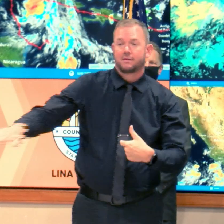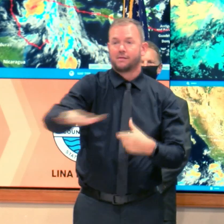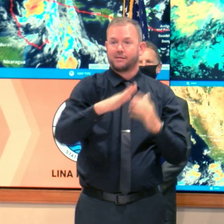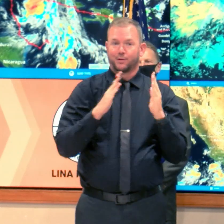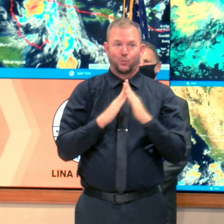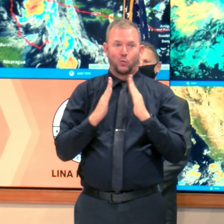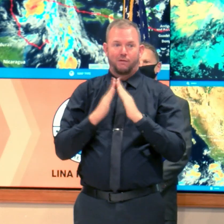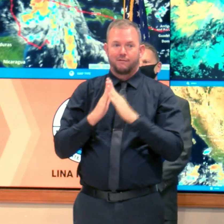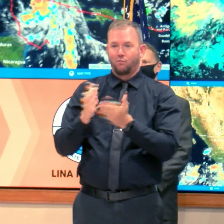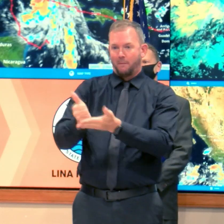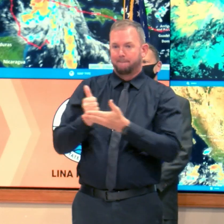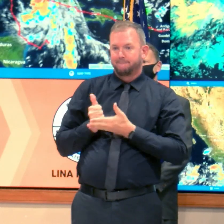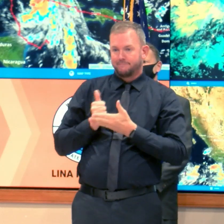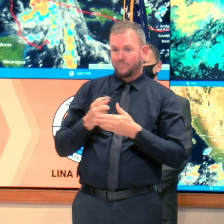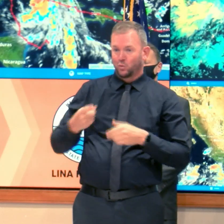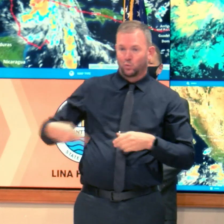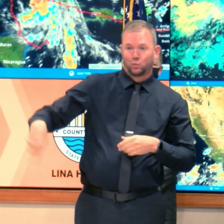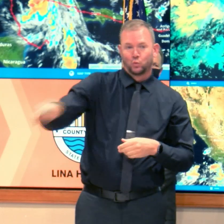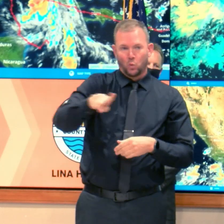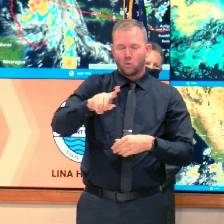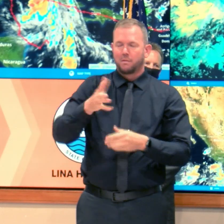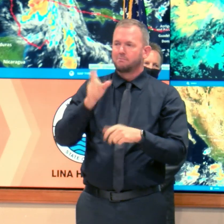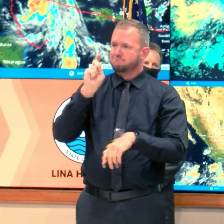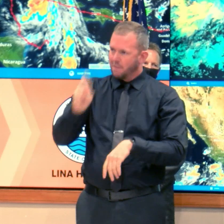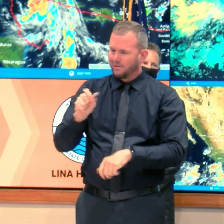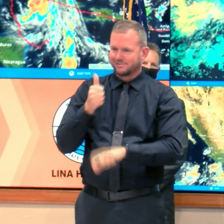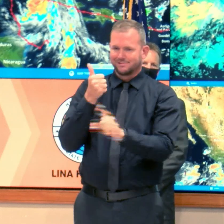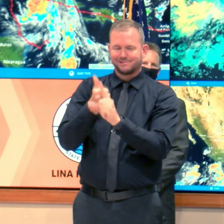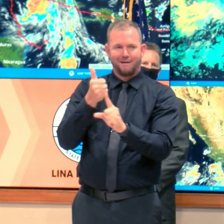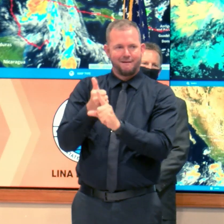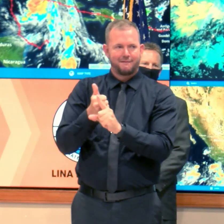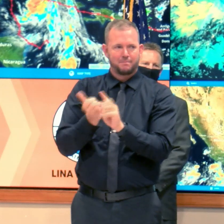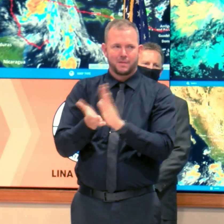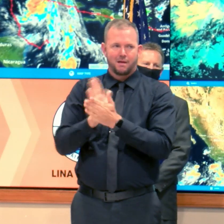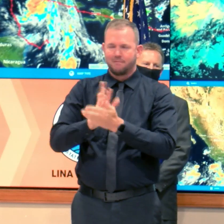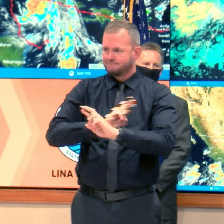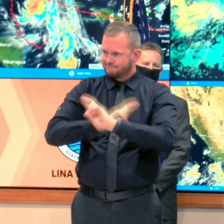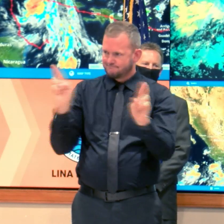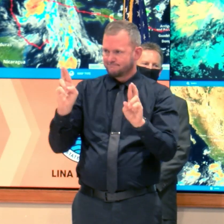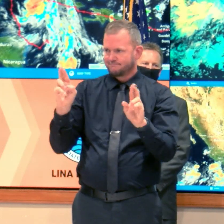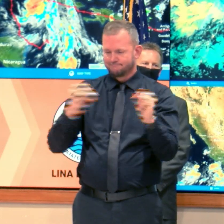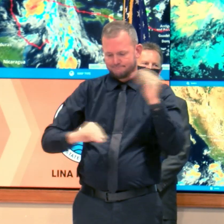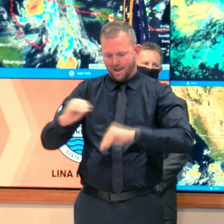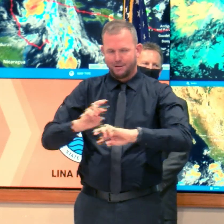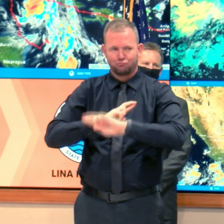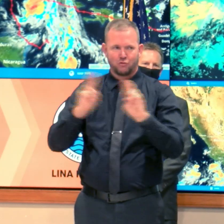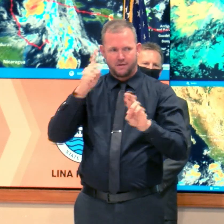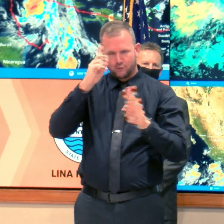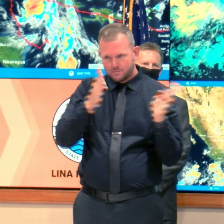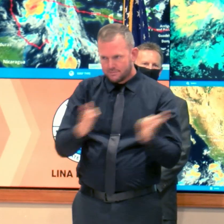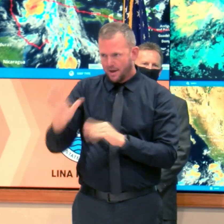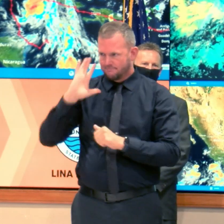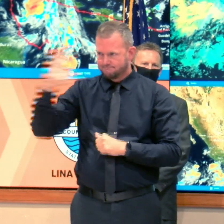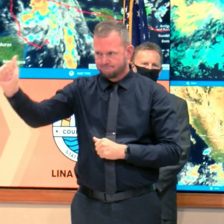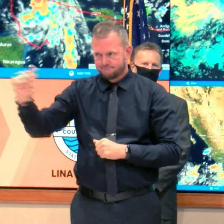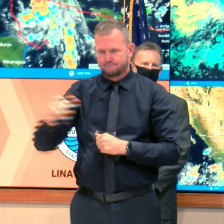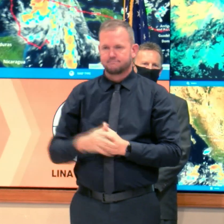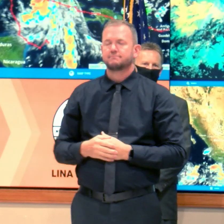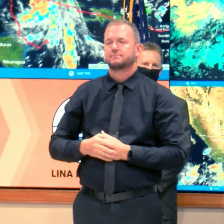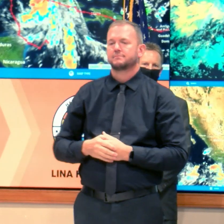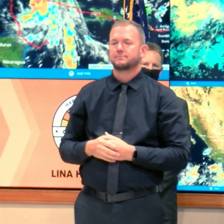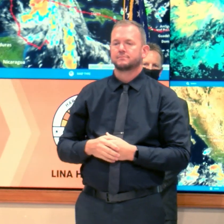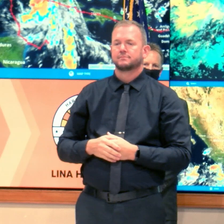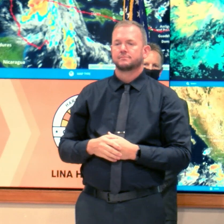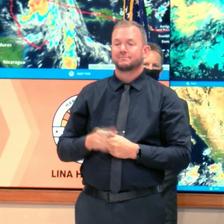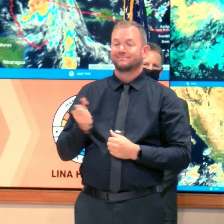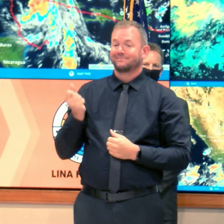region should be making preparations for landfall of a hurricane. That's what we need to be prepared for. I've